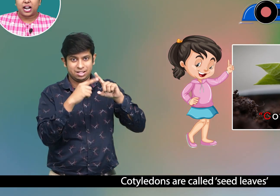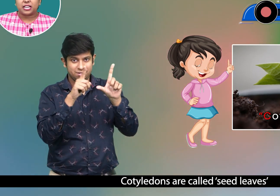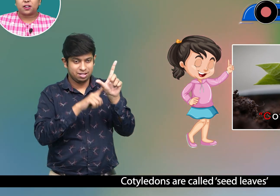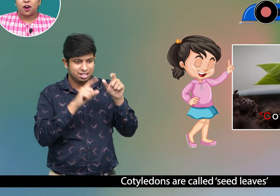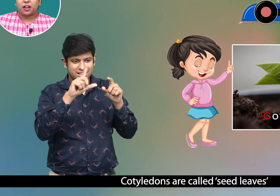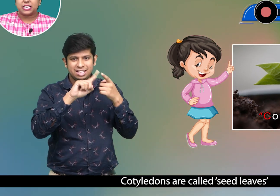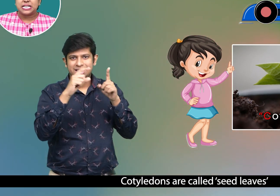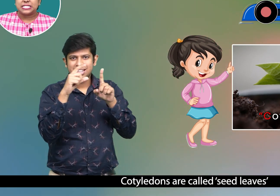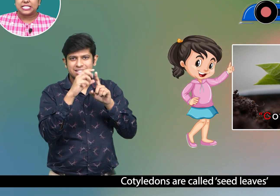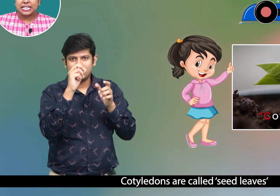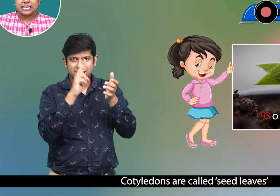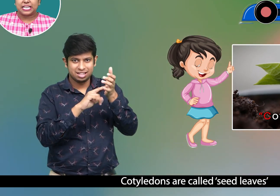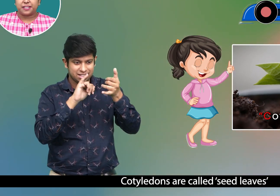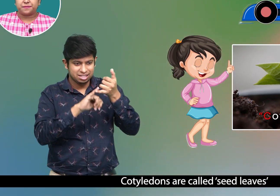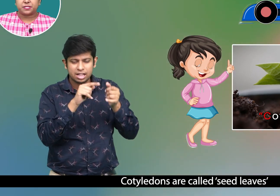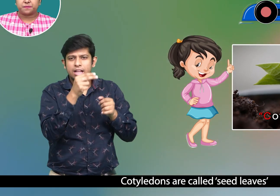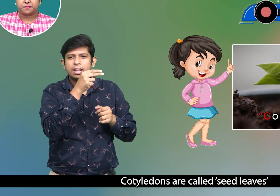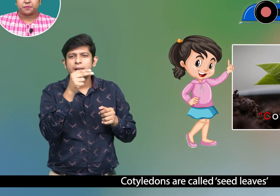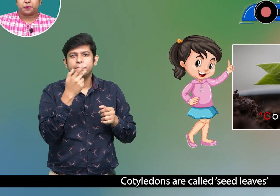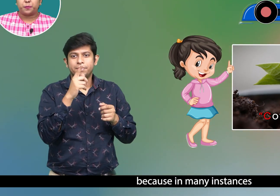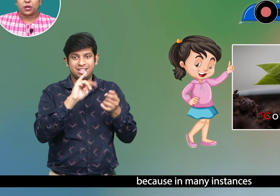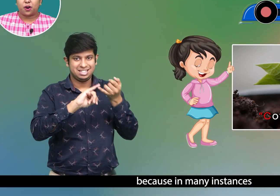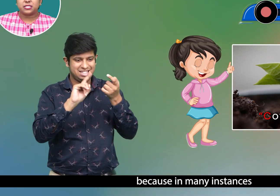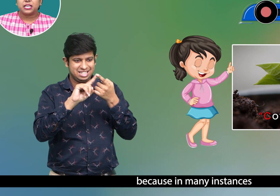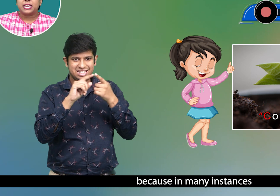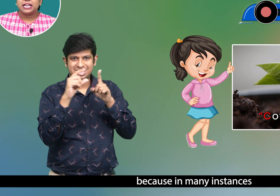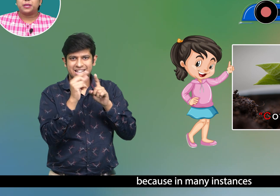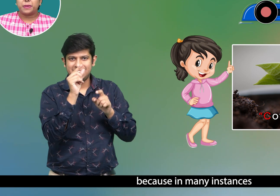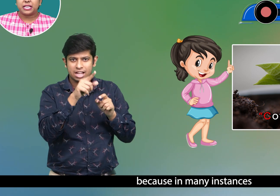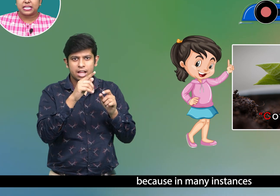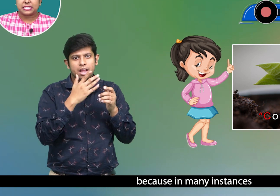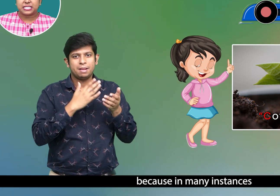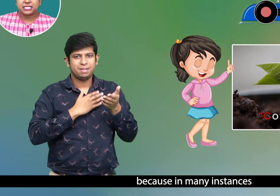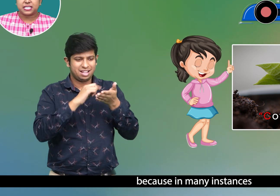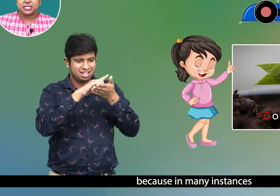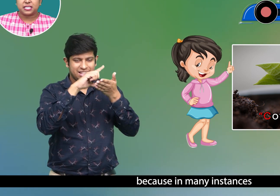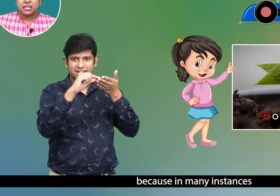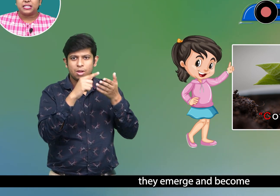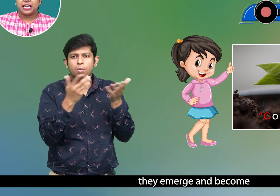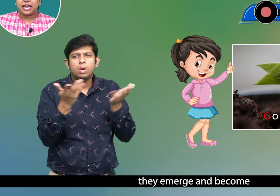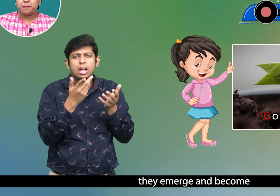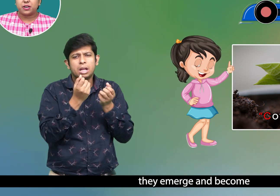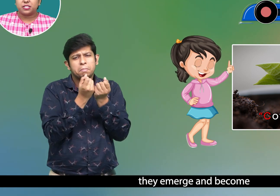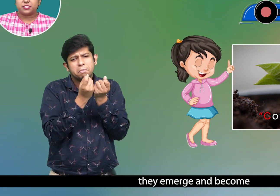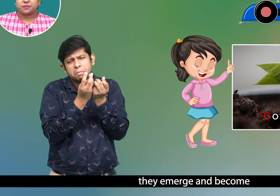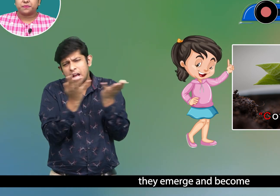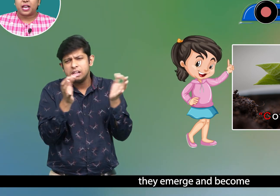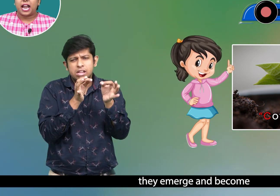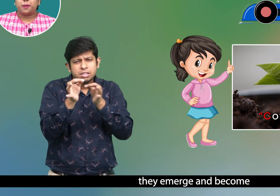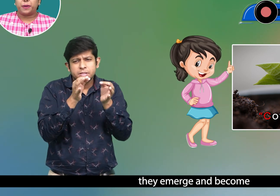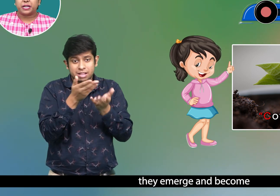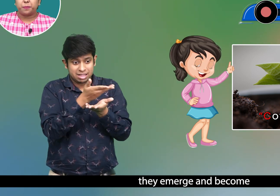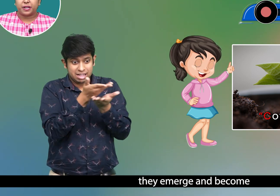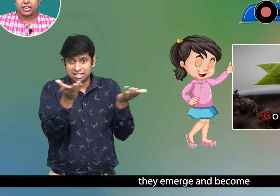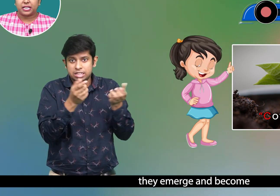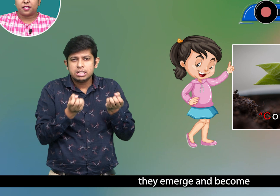Cotyledons are called seed leaves because in many instances they emerge